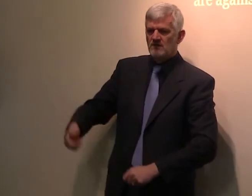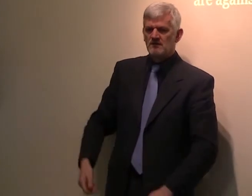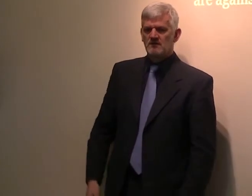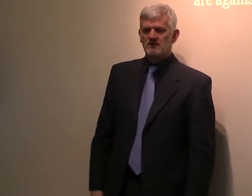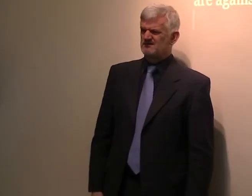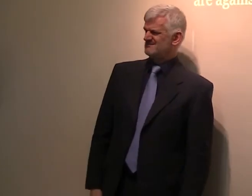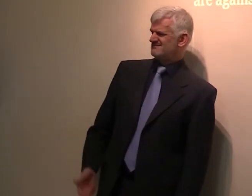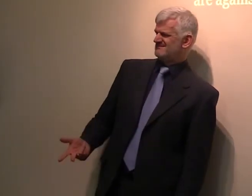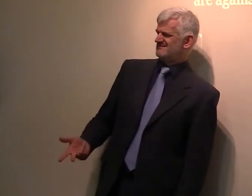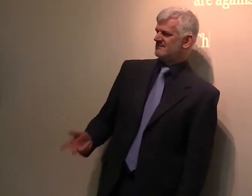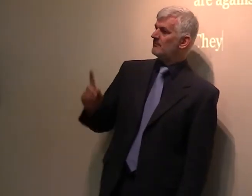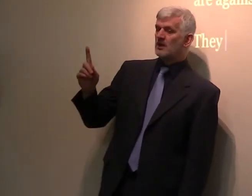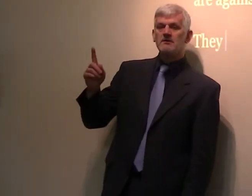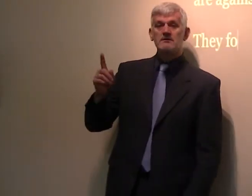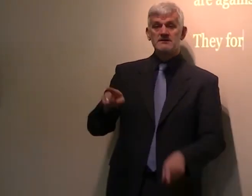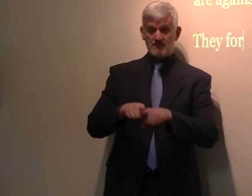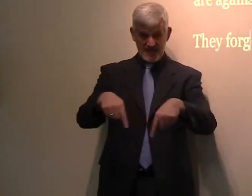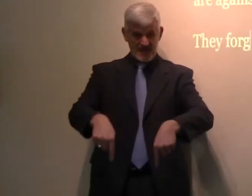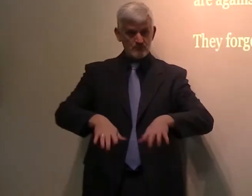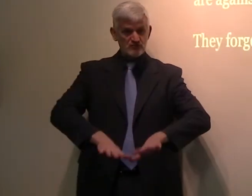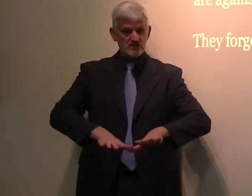country? What made the West?